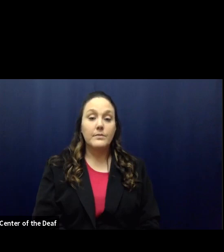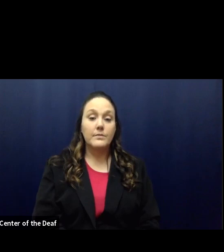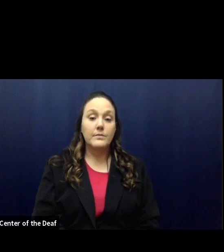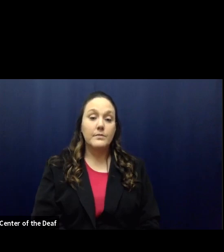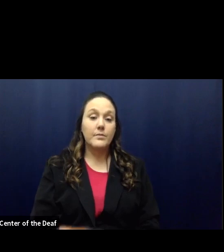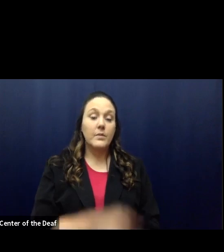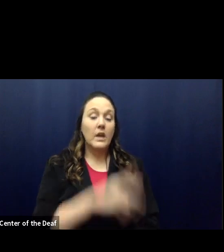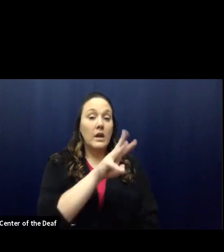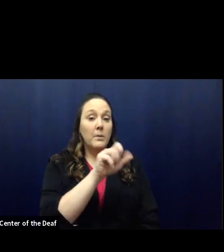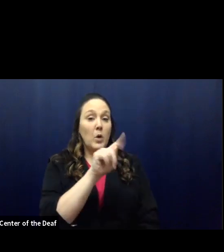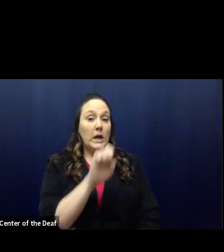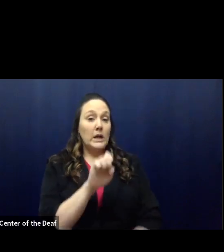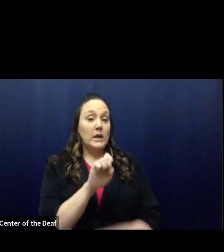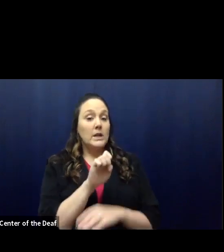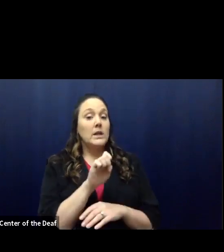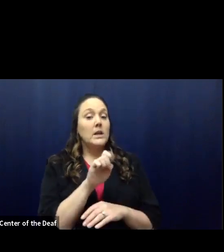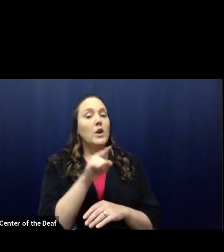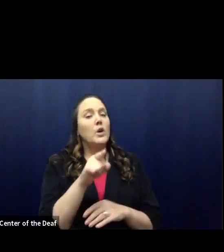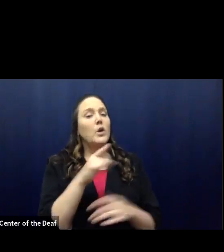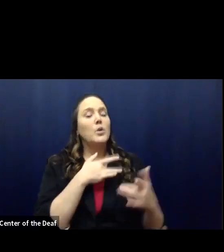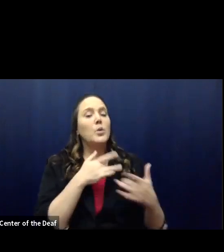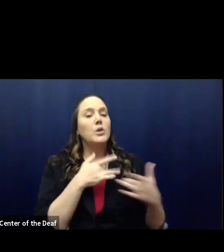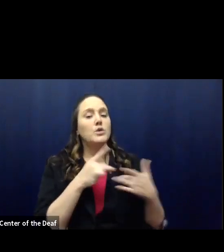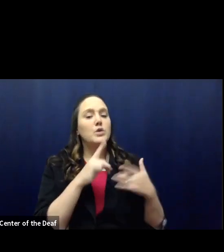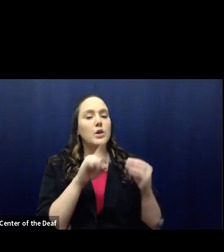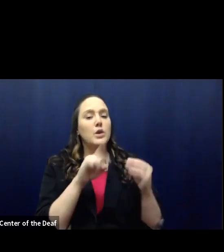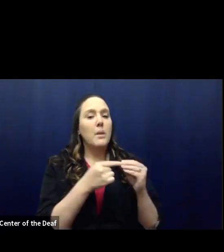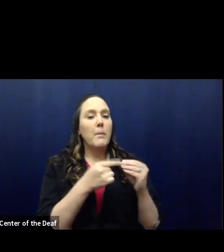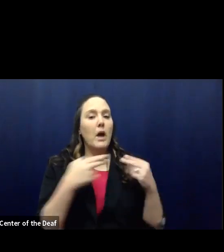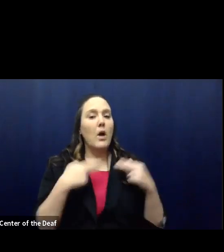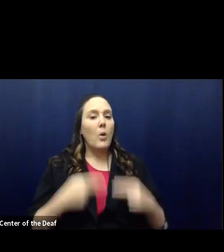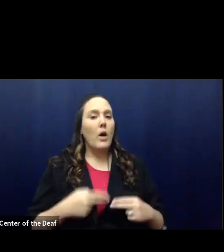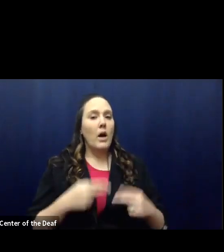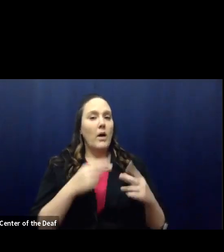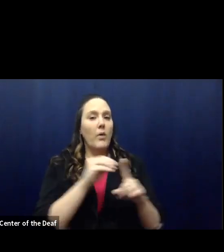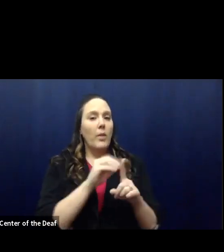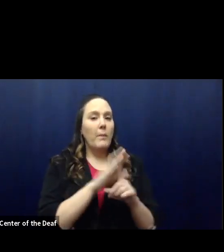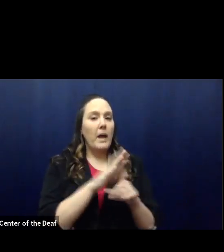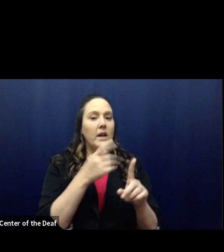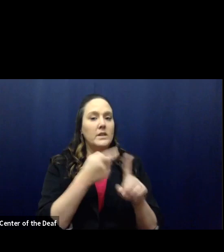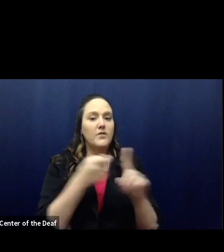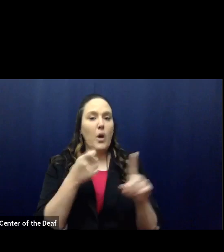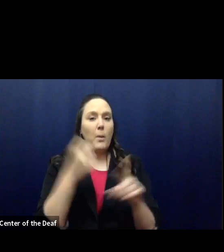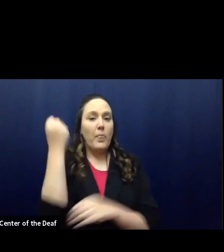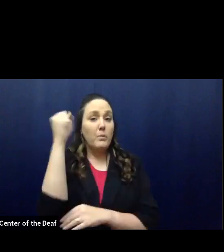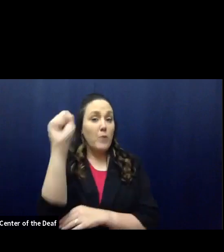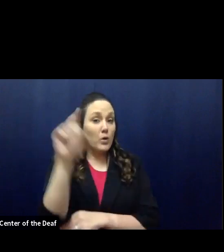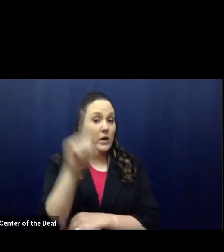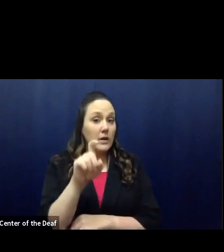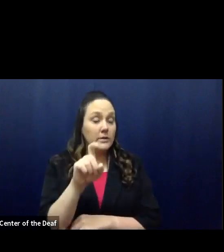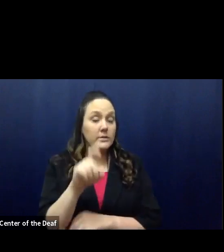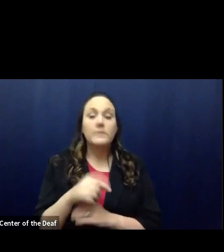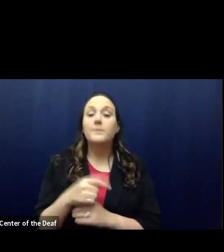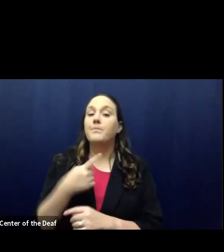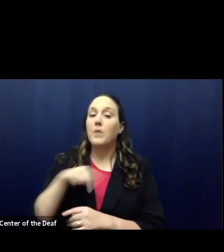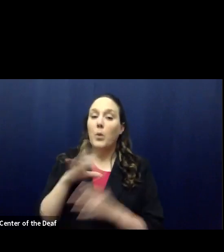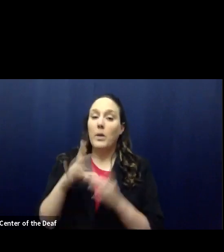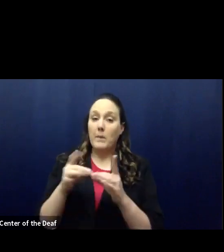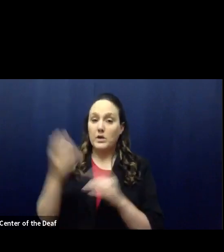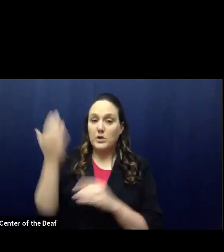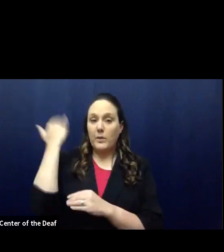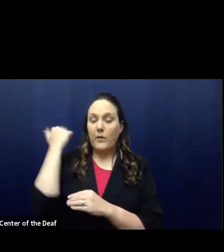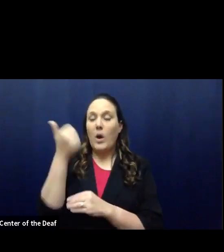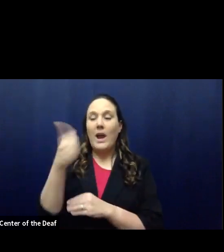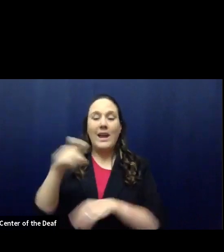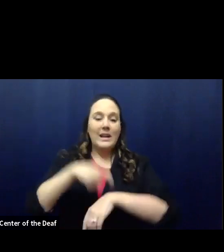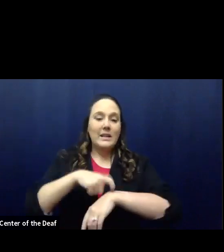From WATE, are you concerned about health impacts of protests? As we said before, anytime there's large groups